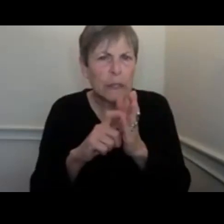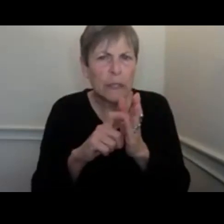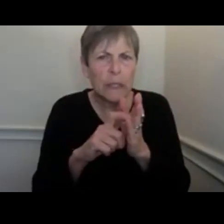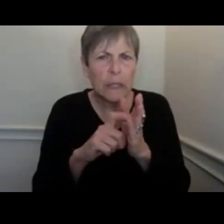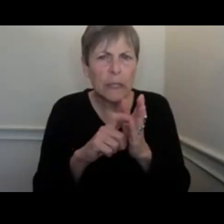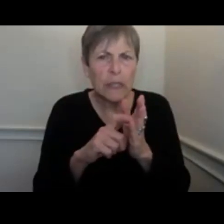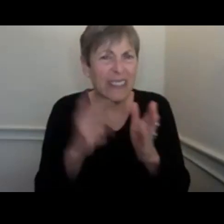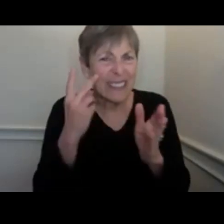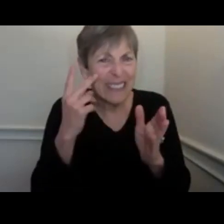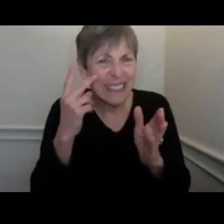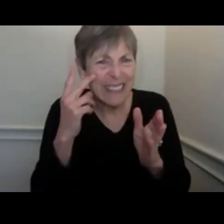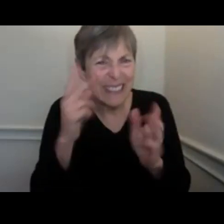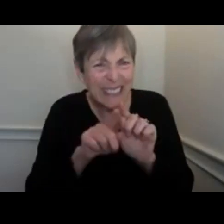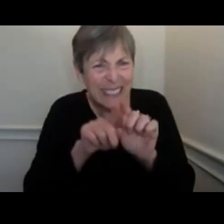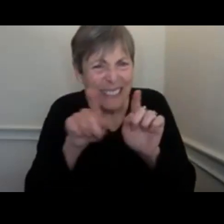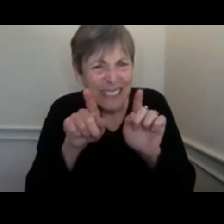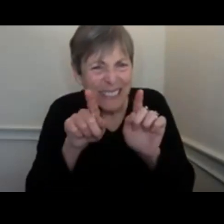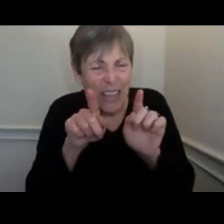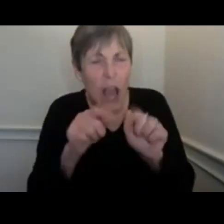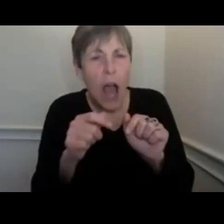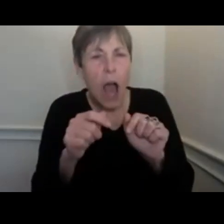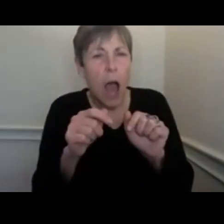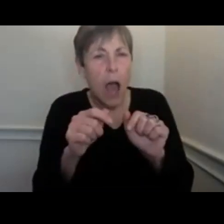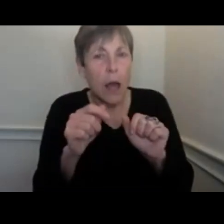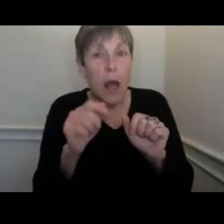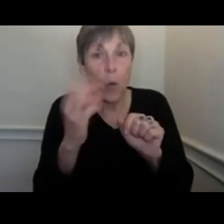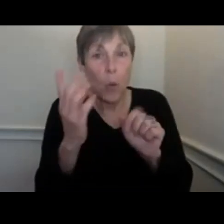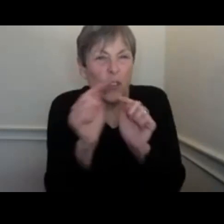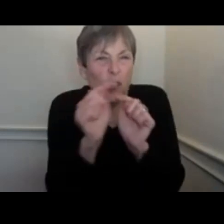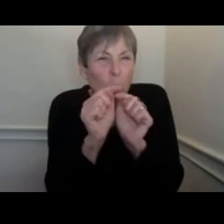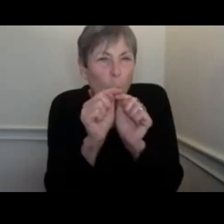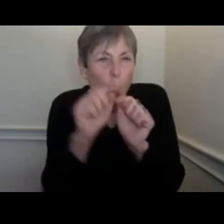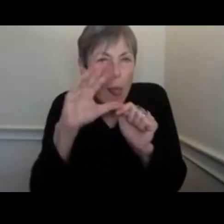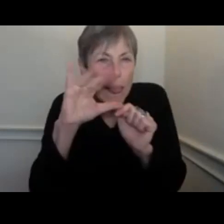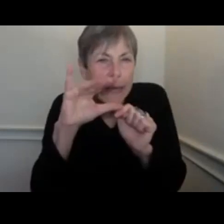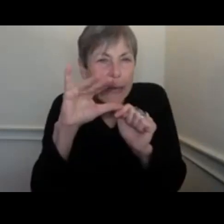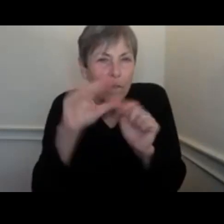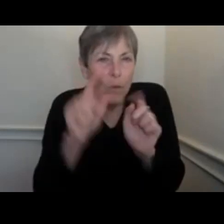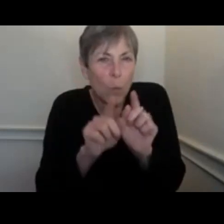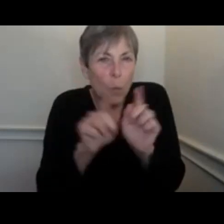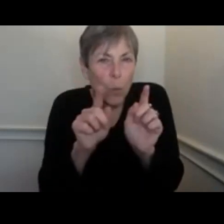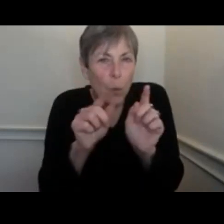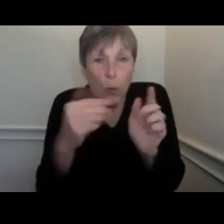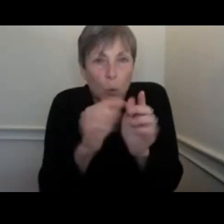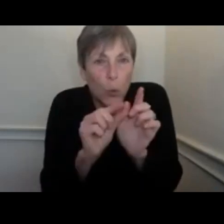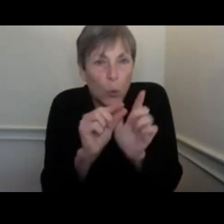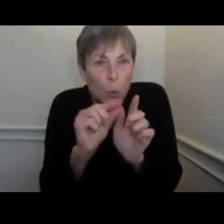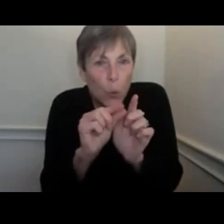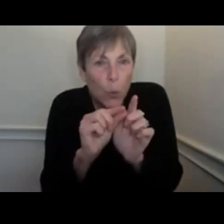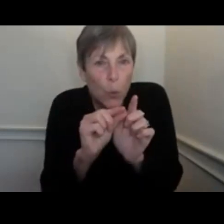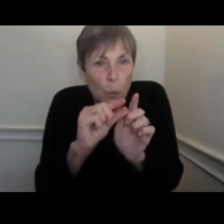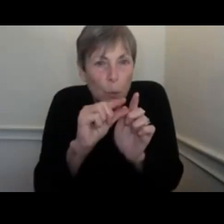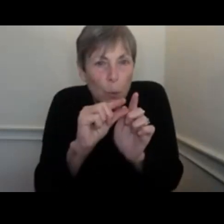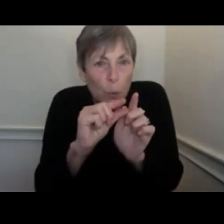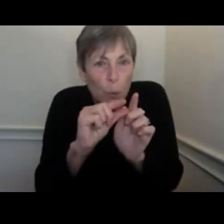Can you see? There's that little tiny leaf that's coming up in the middle, that brand new leaf burgeoning. That's the